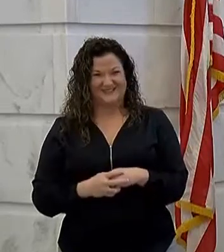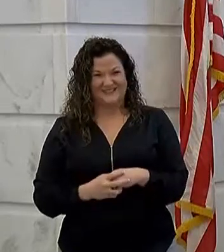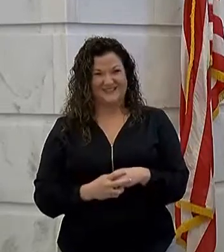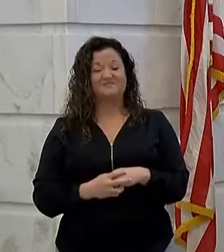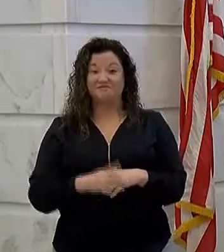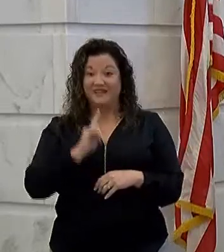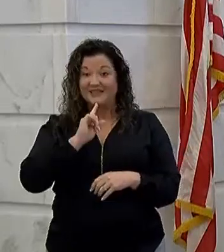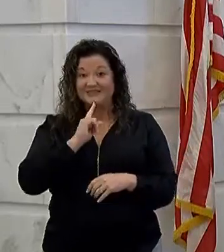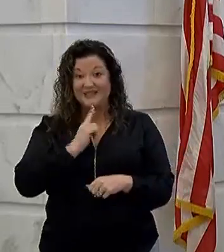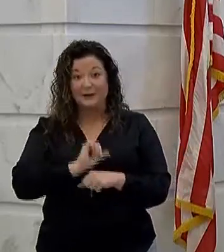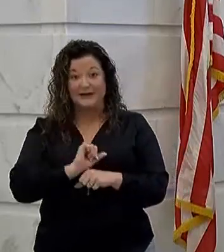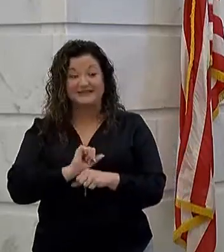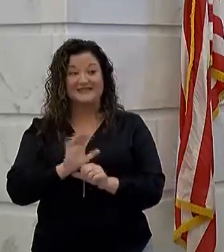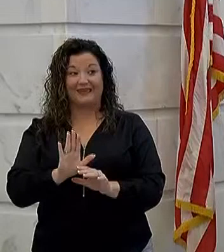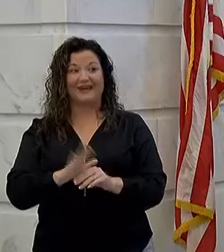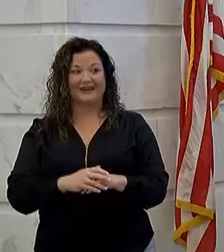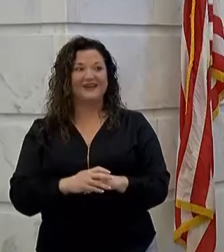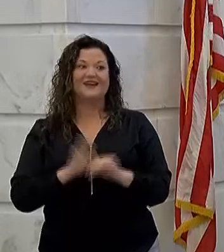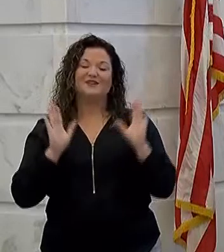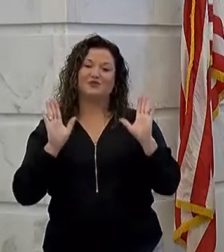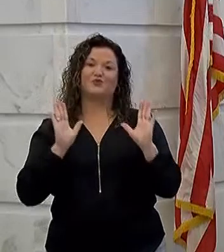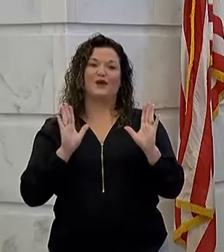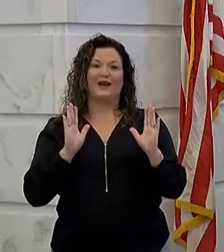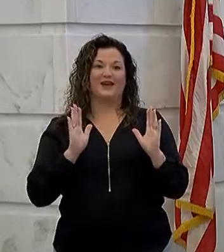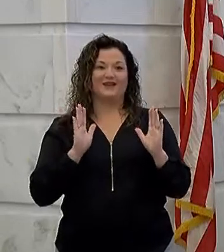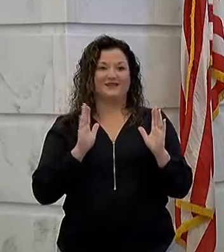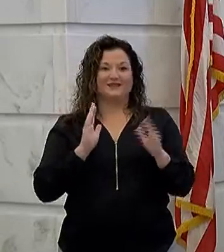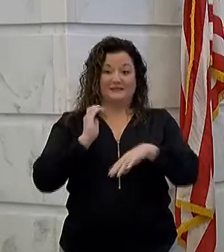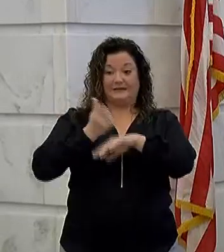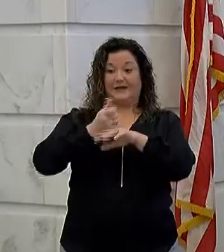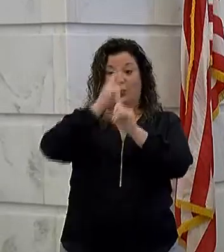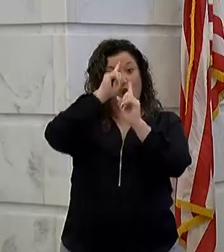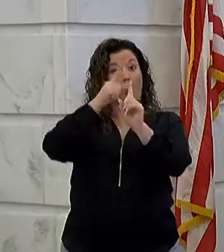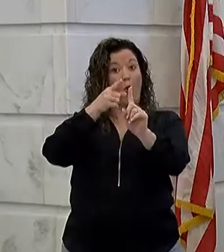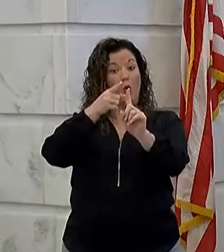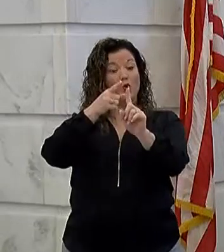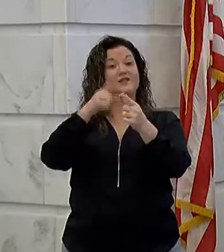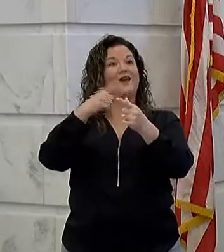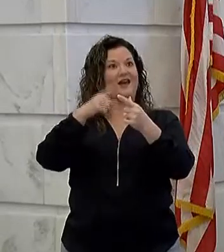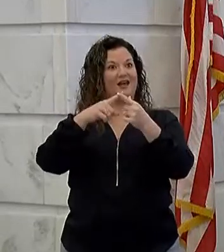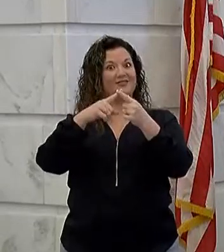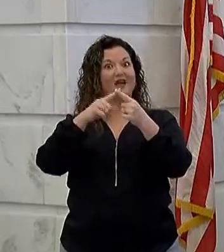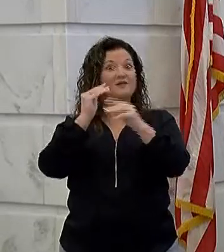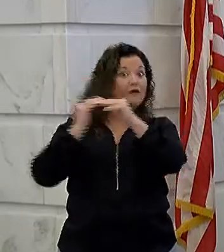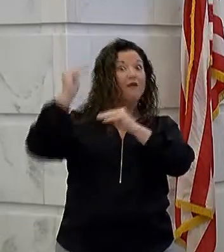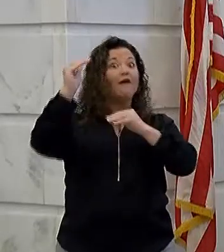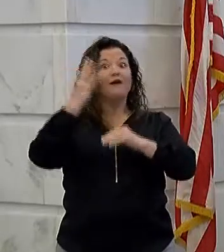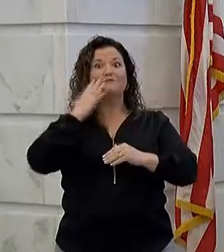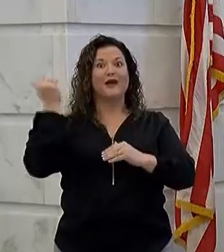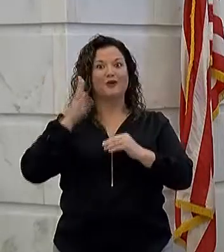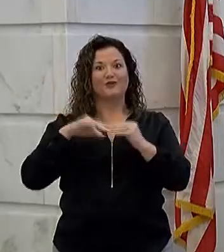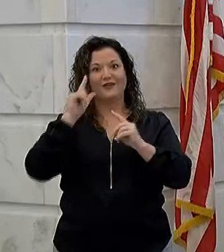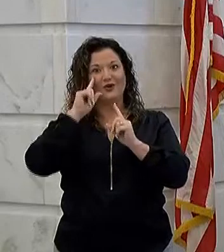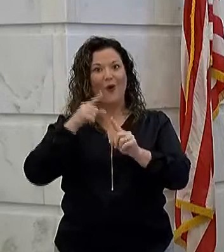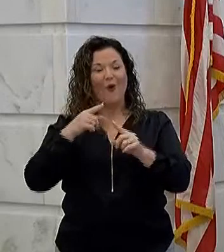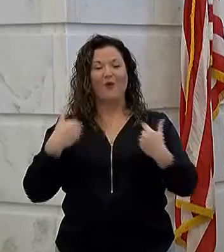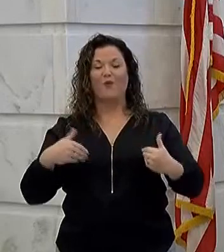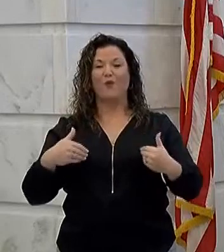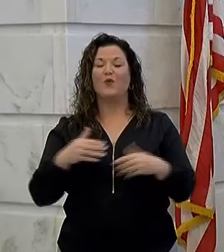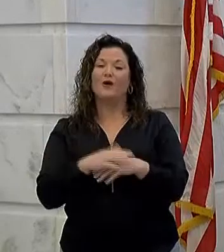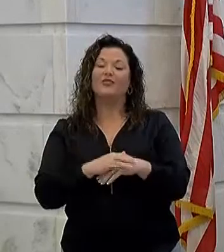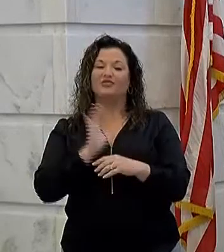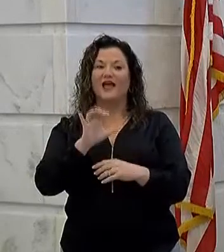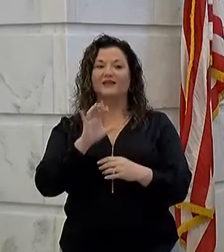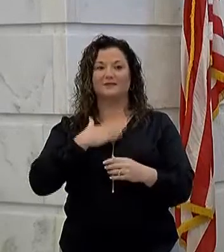and seriously, it's great to set goals and then to exceed those expectations. And I think that's